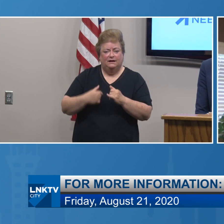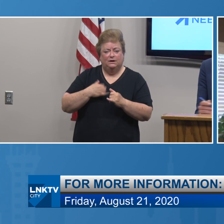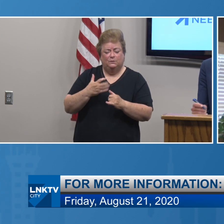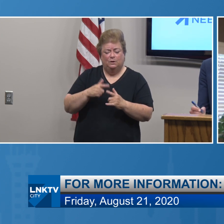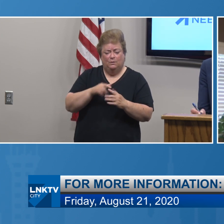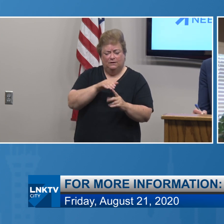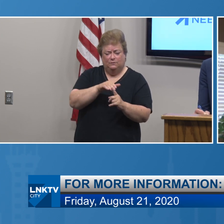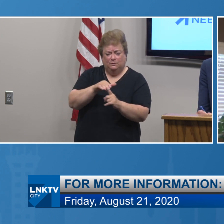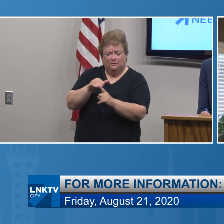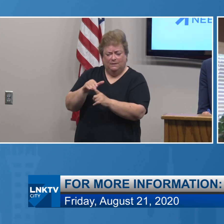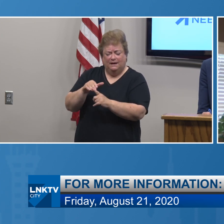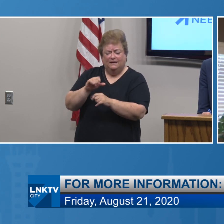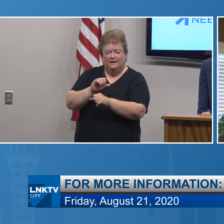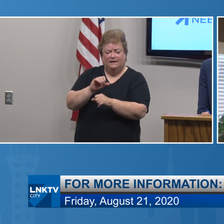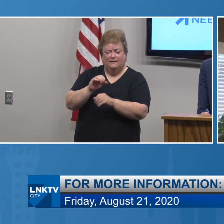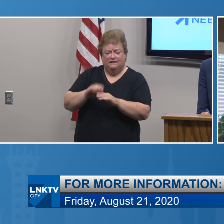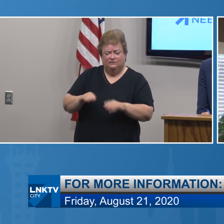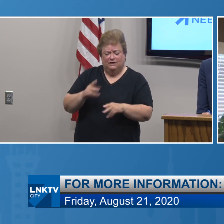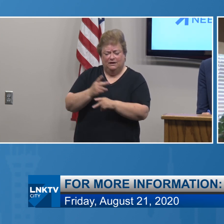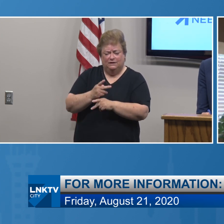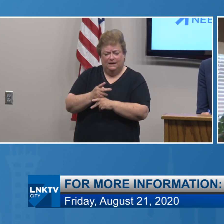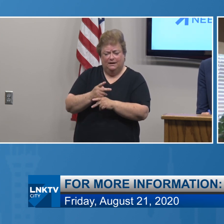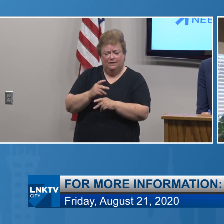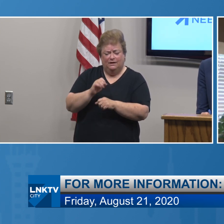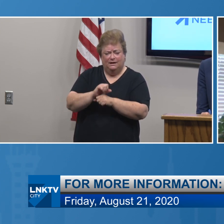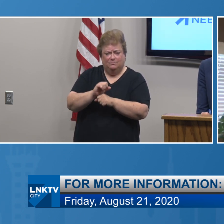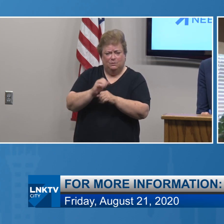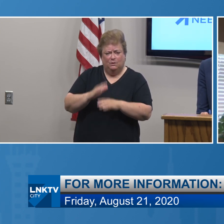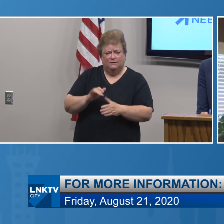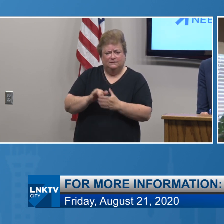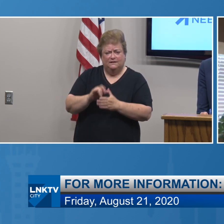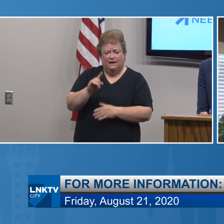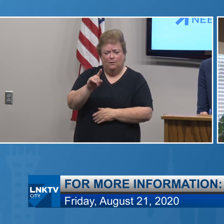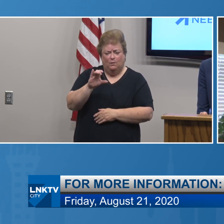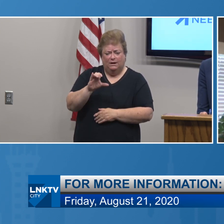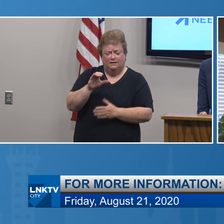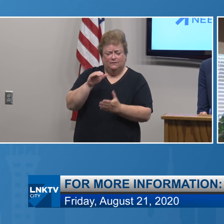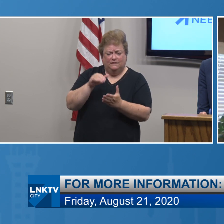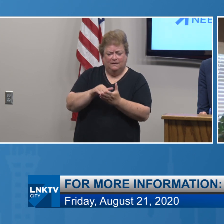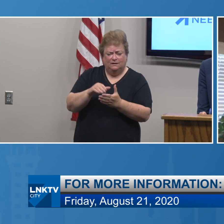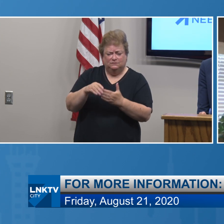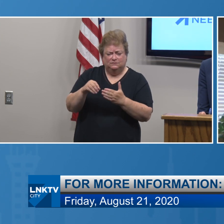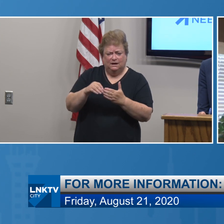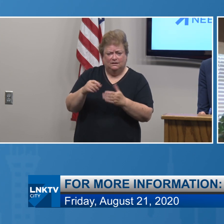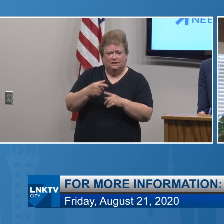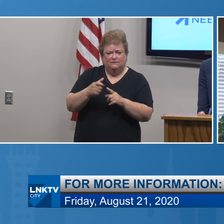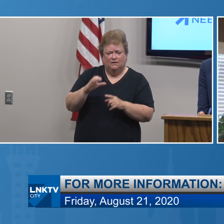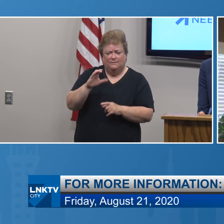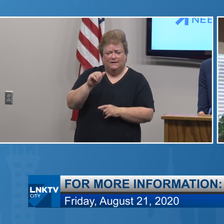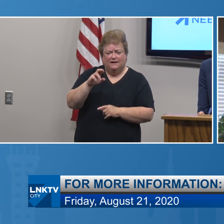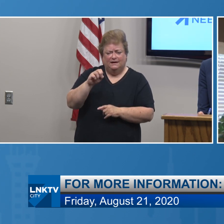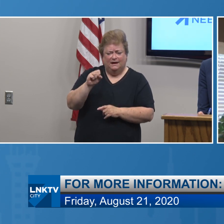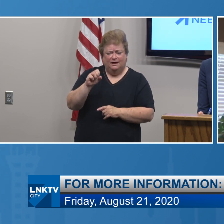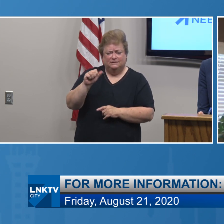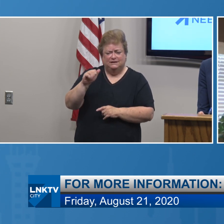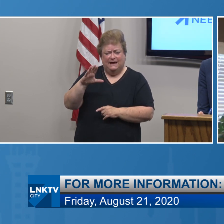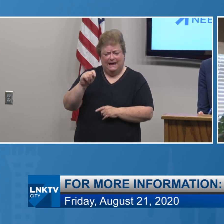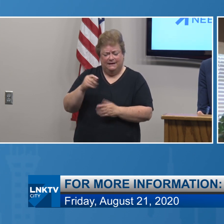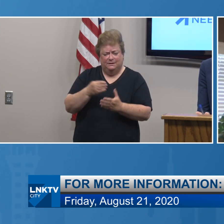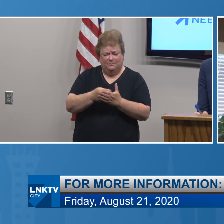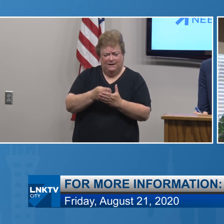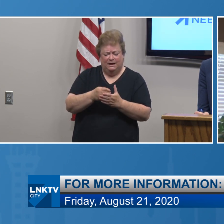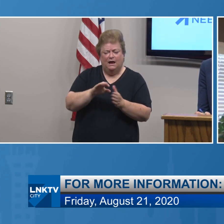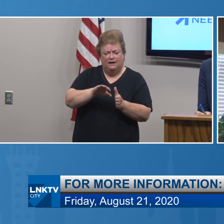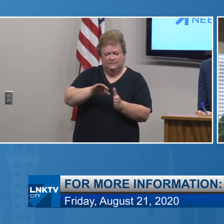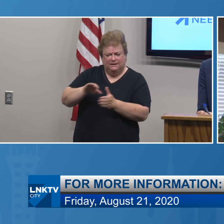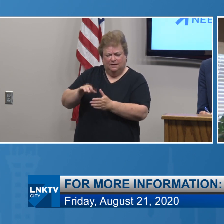remind childcare employees and family home providers that $100,000 of the CARES Act money has been set aside